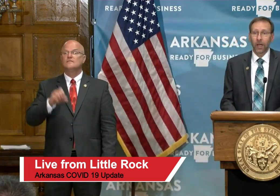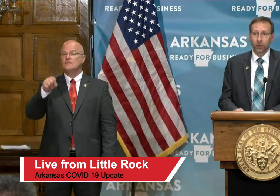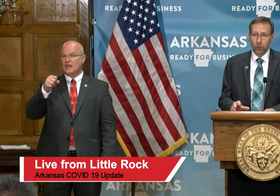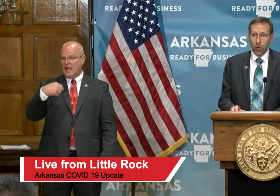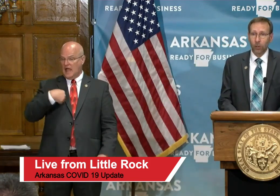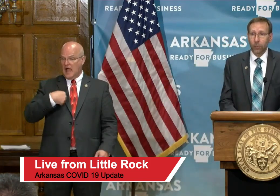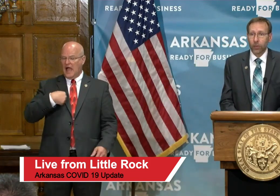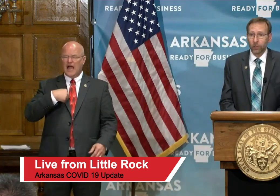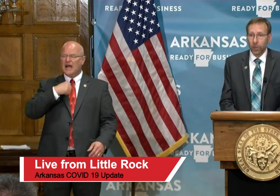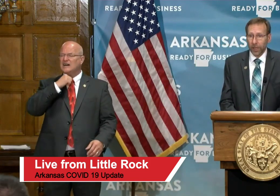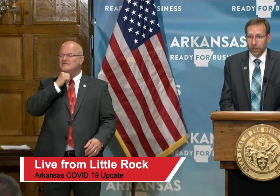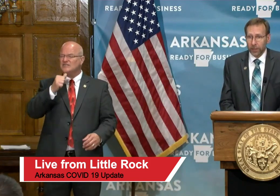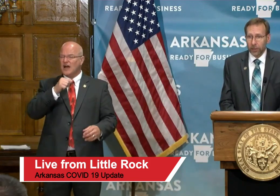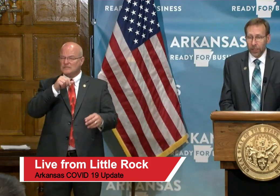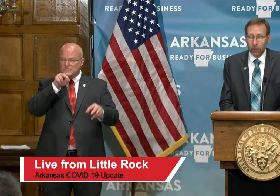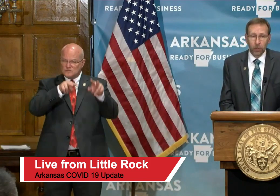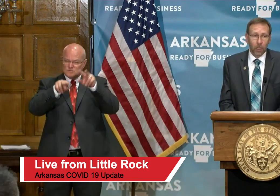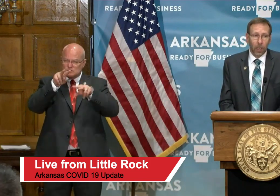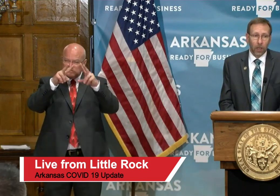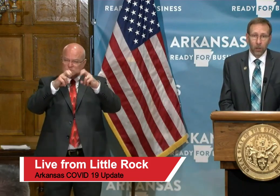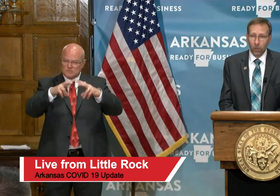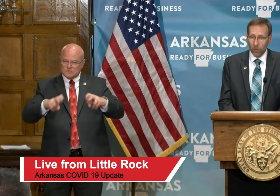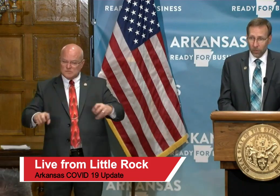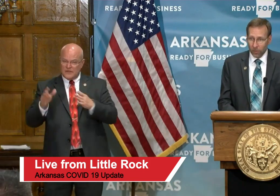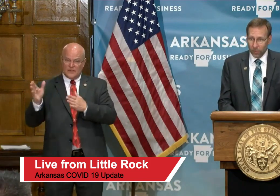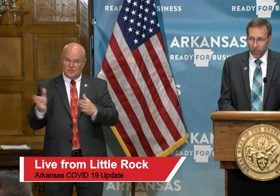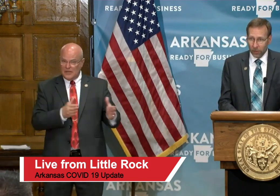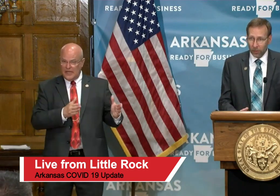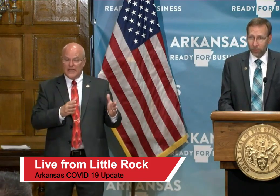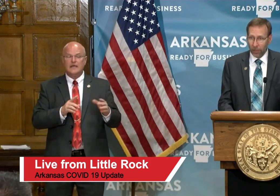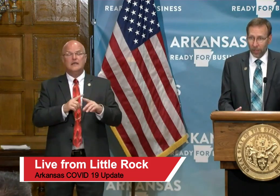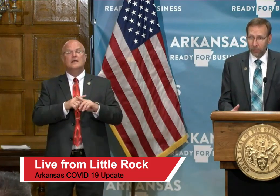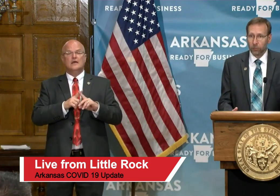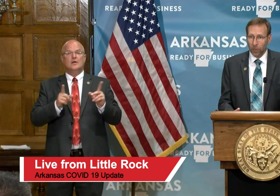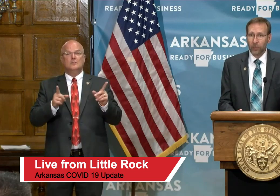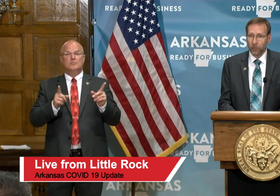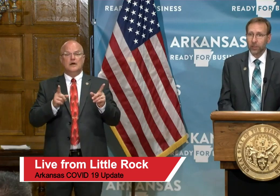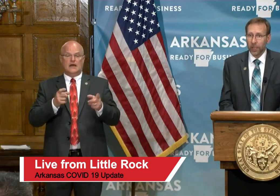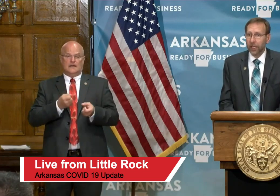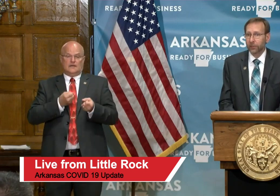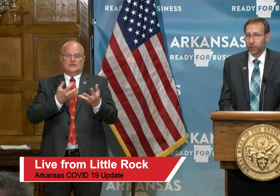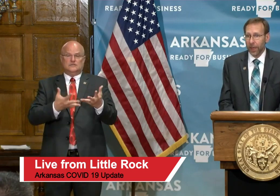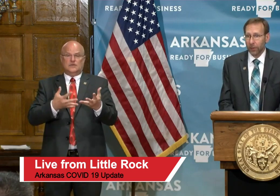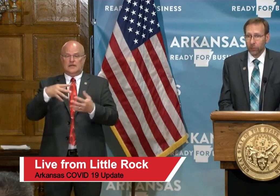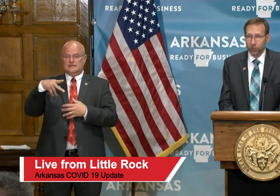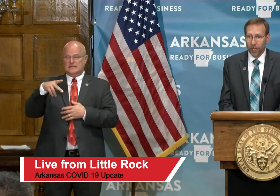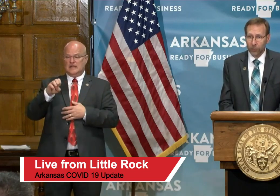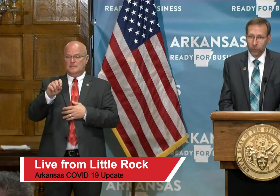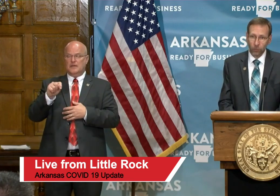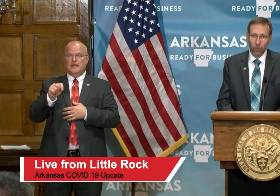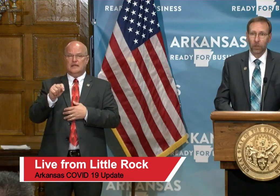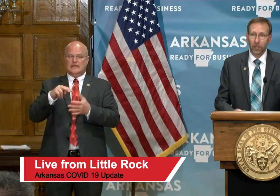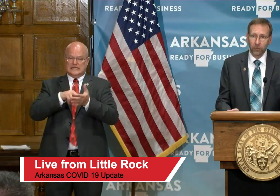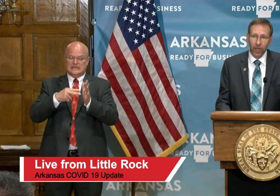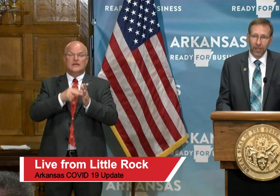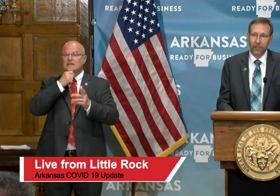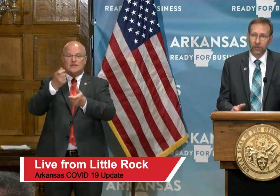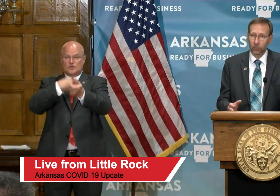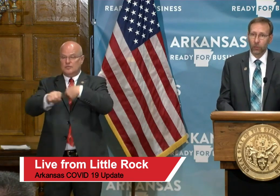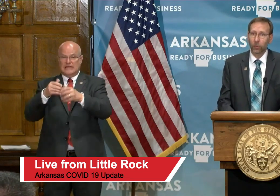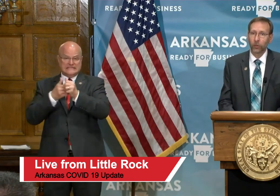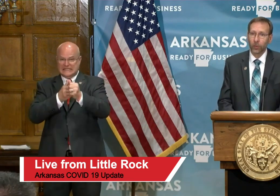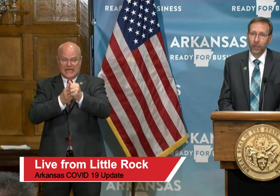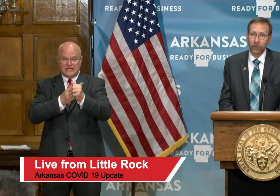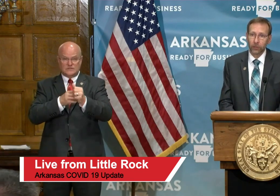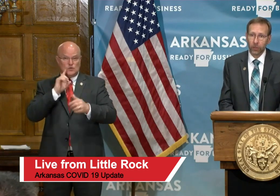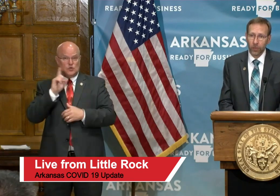Yes, I've not gone through their plan in detail. Their expressed intent for that was not to replace